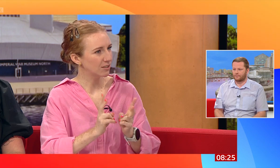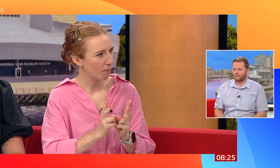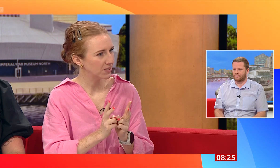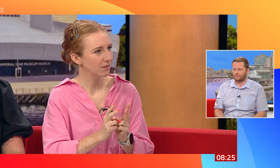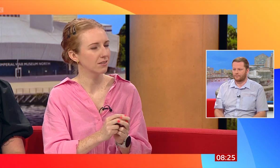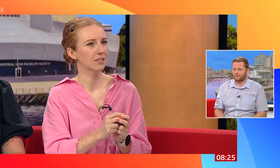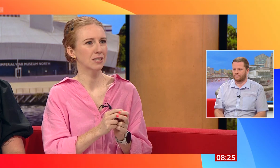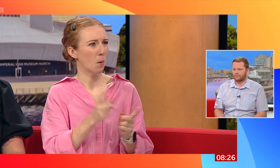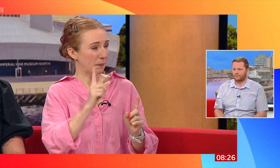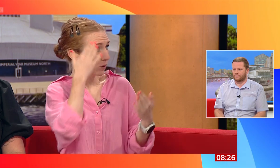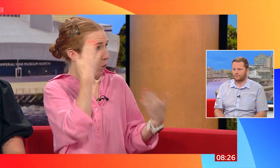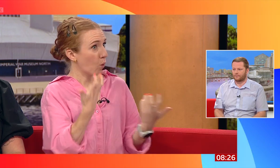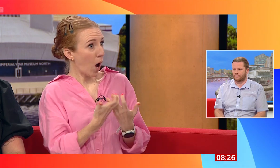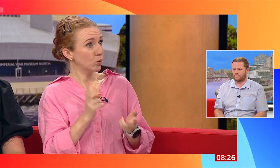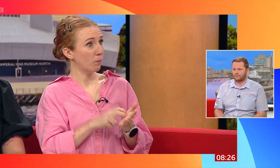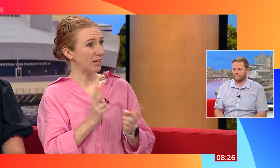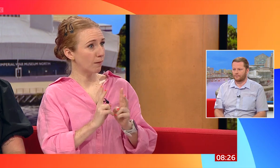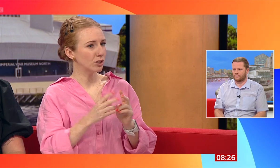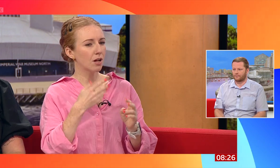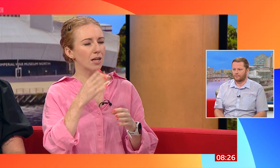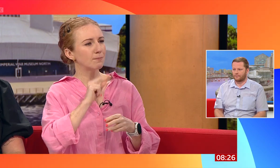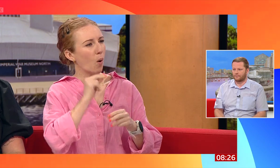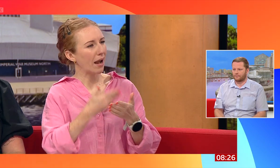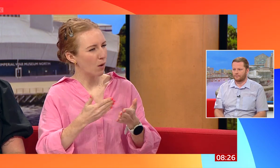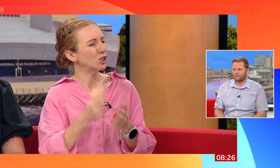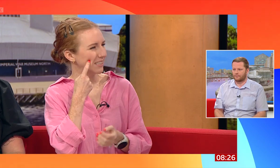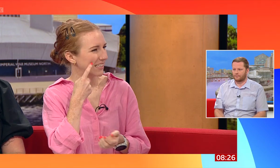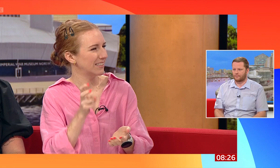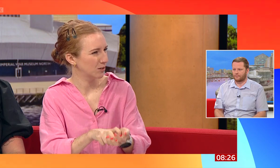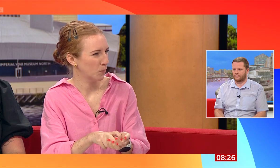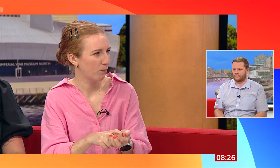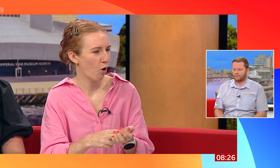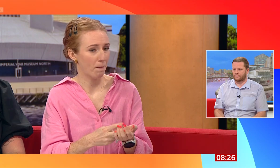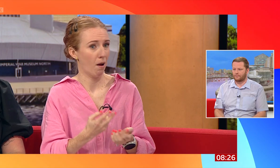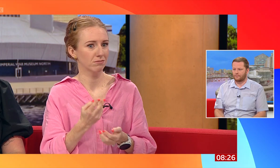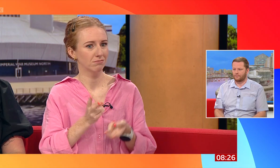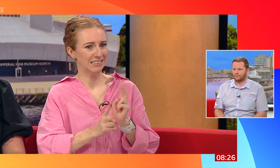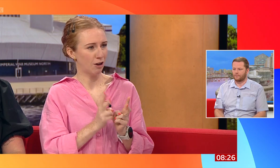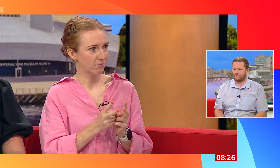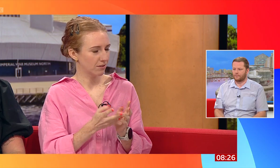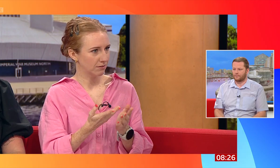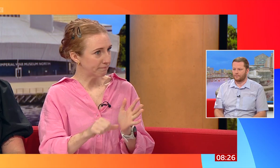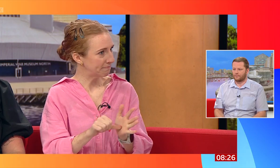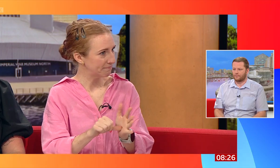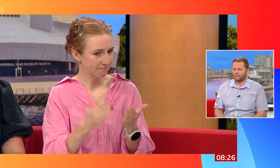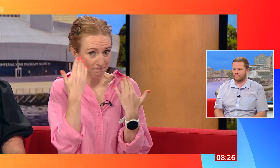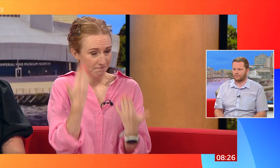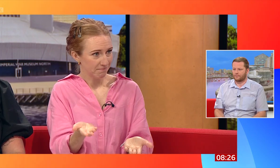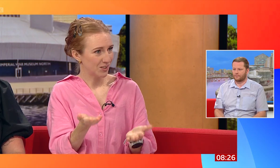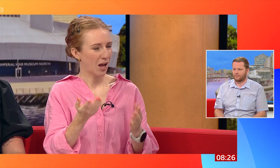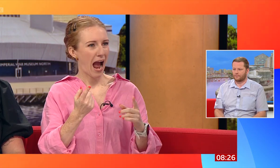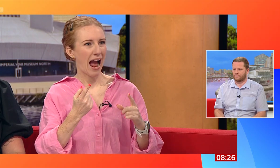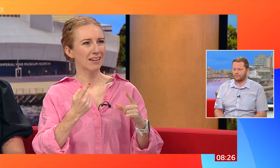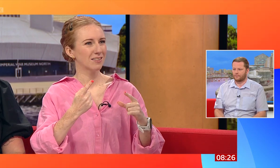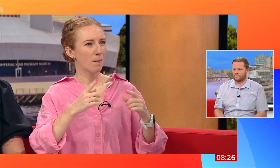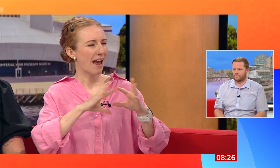in place for booking interpreters, and some people don't even know how to do it. It's more easier for spoken languages, but for BSL